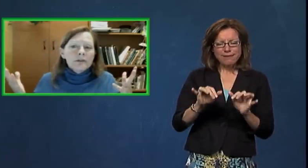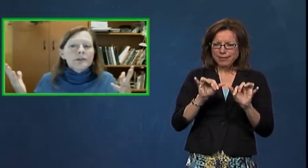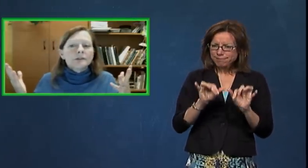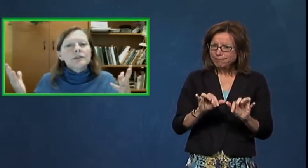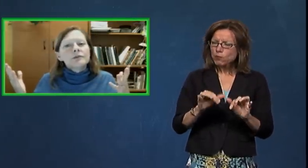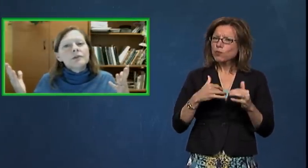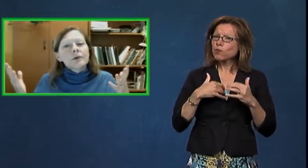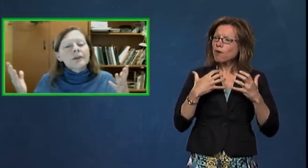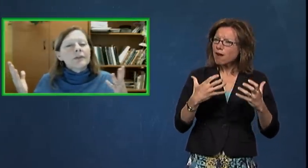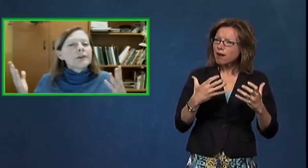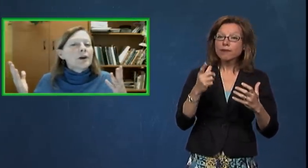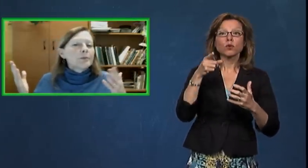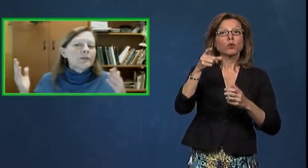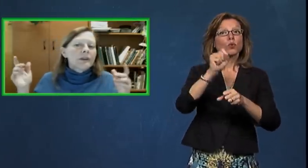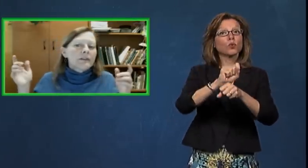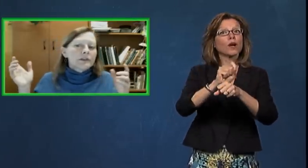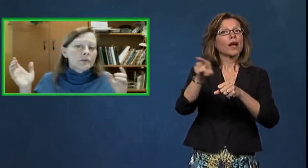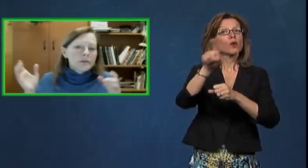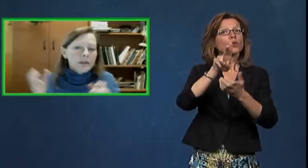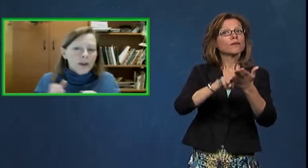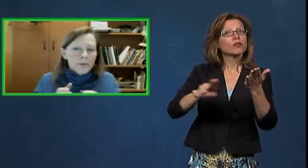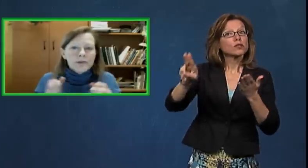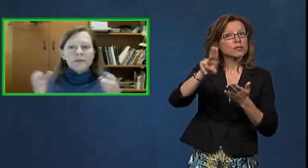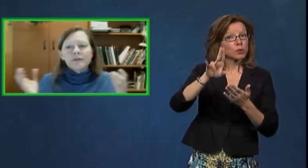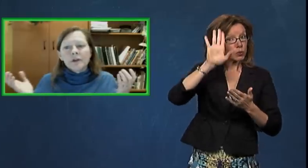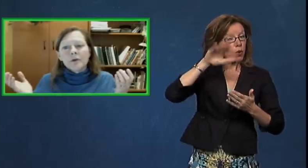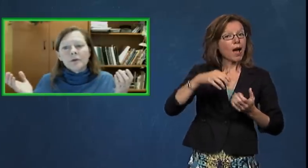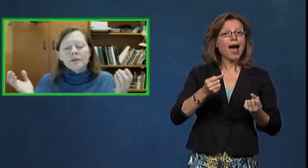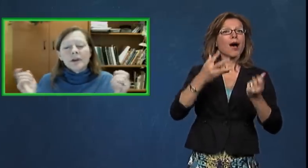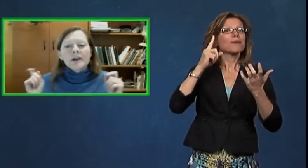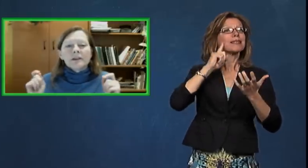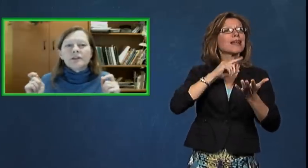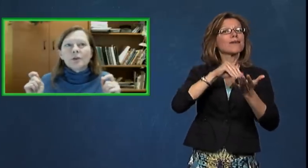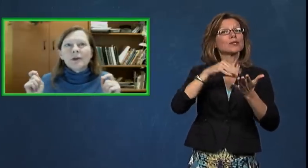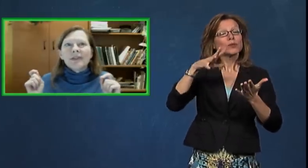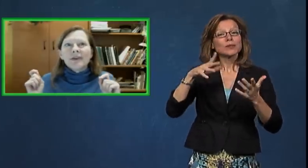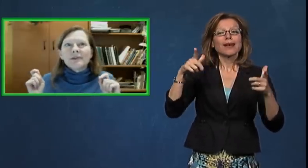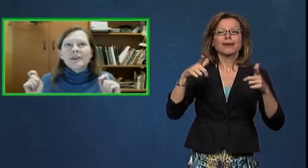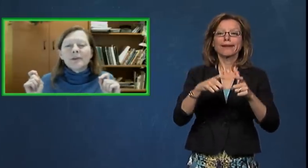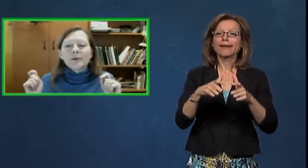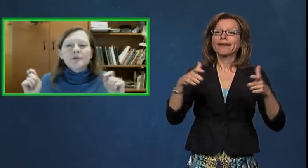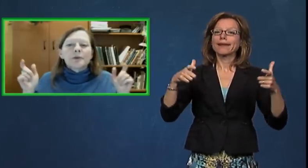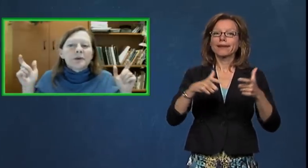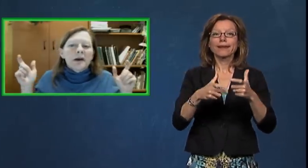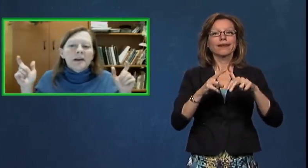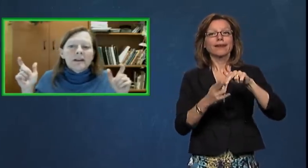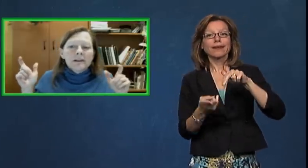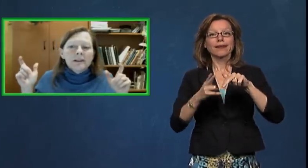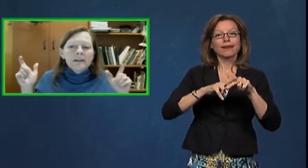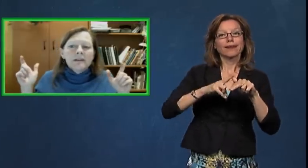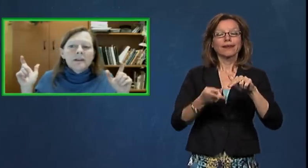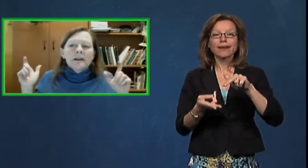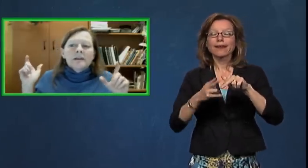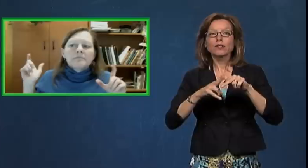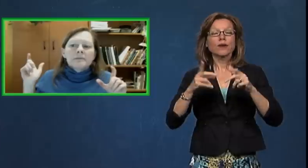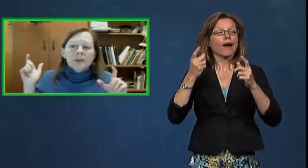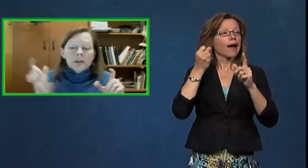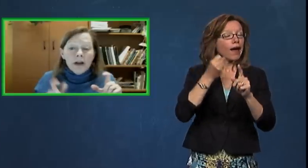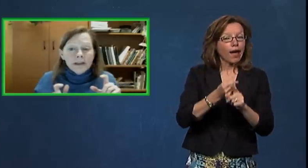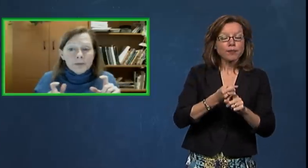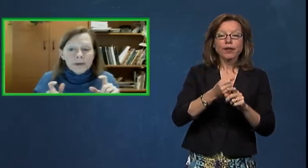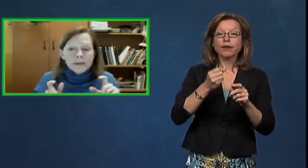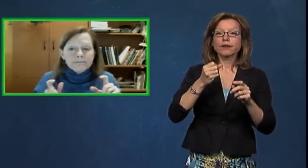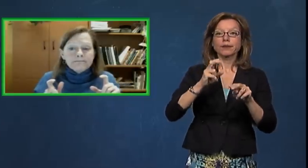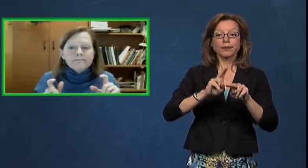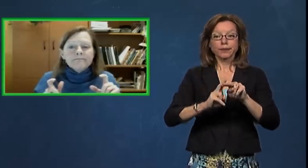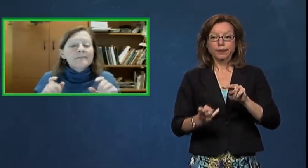a university, you know that the number of deaf students ebbs and flows. And so when those numbers periodically